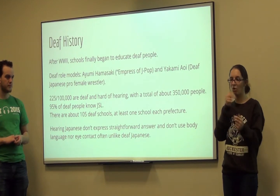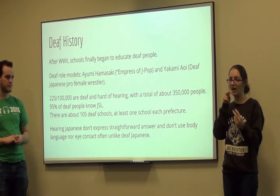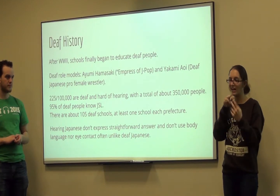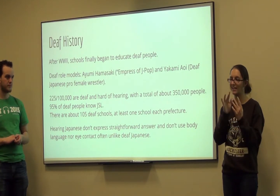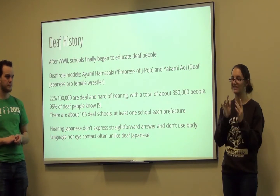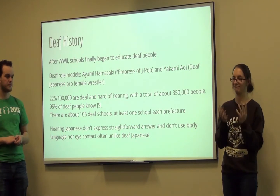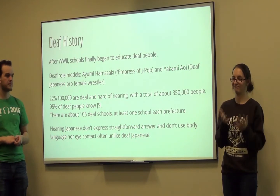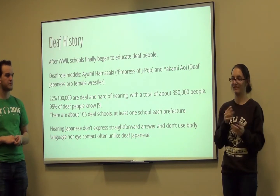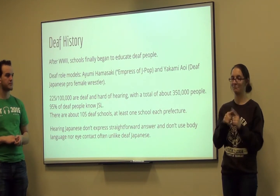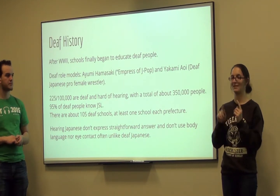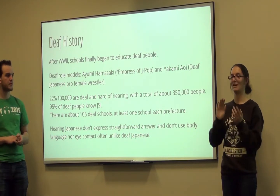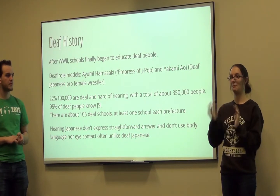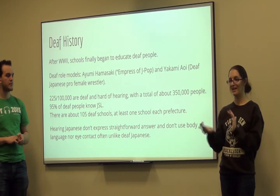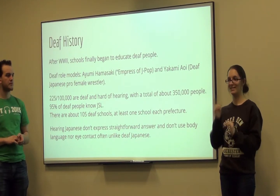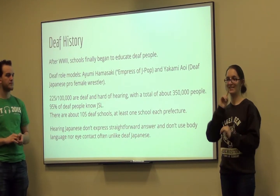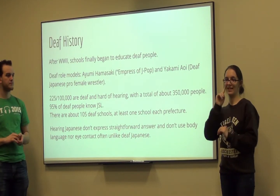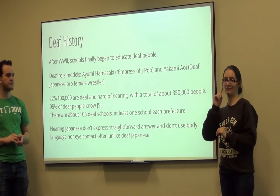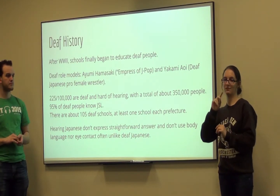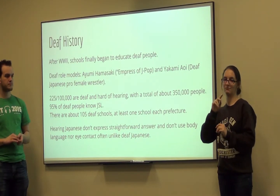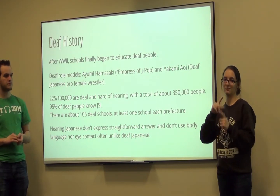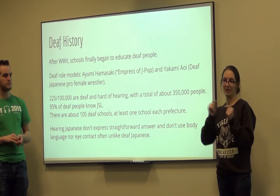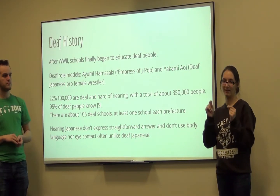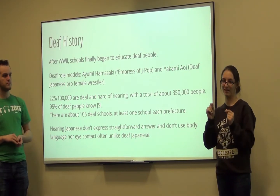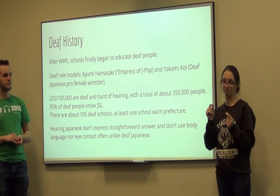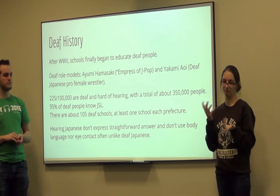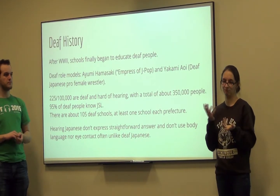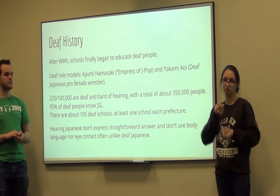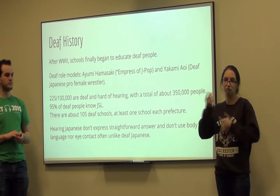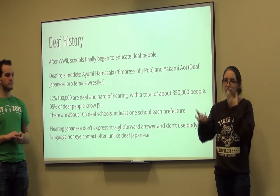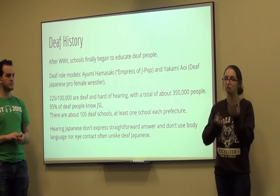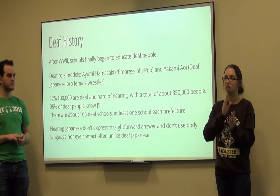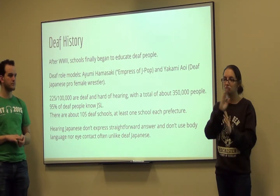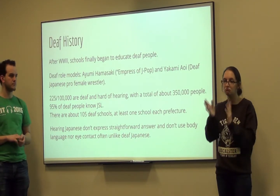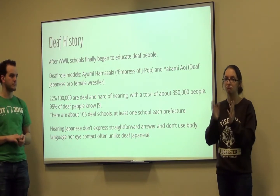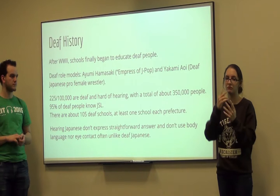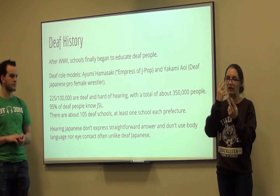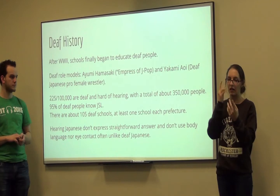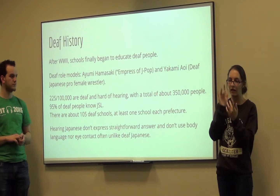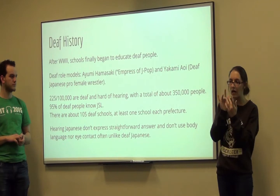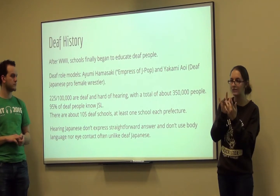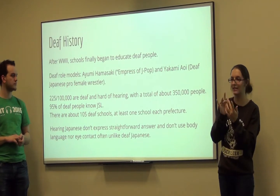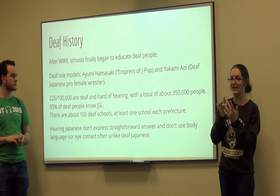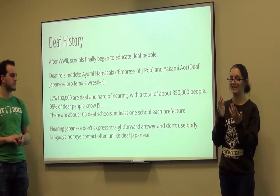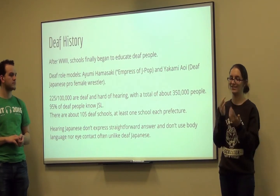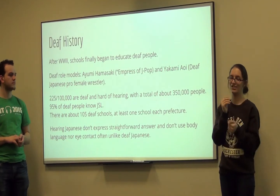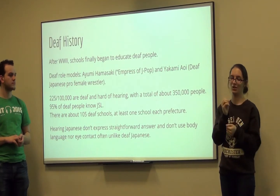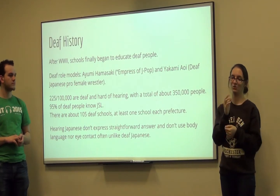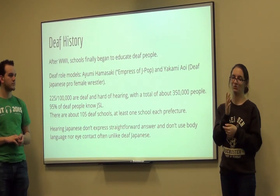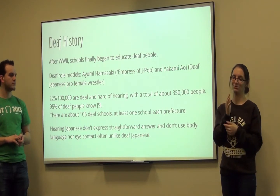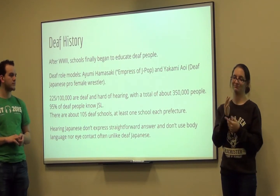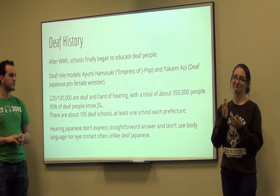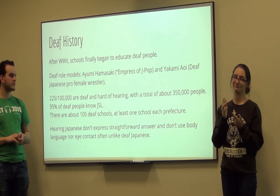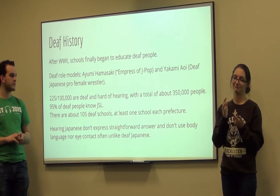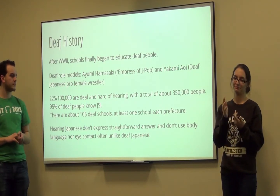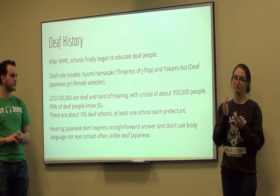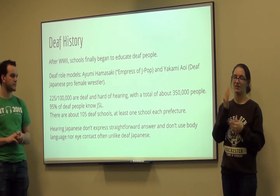They avoid eye contact. But the deaf people in Japan are very expressive. They make a lot of eye contact.